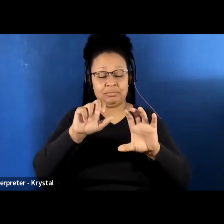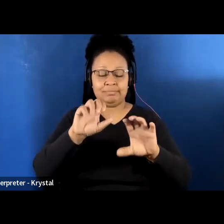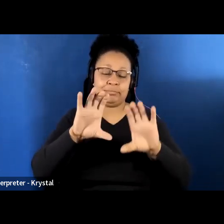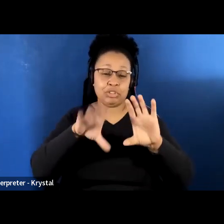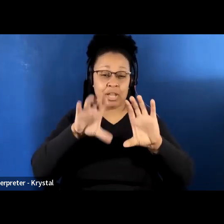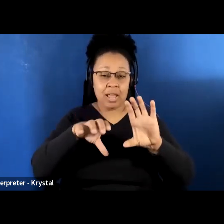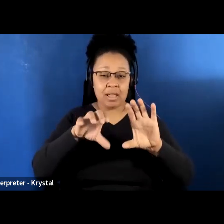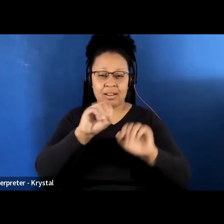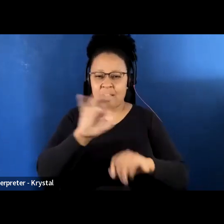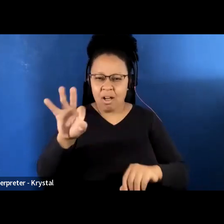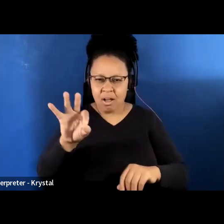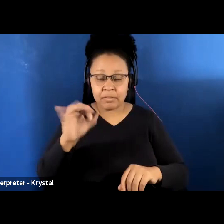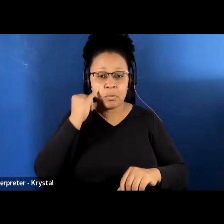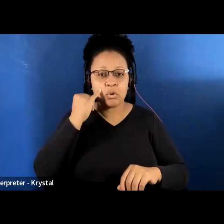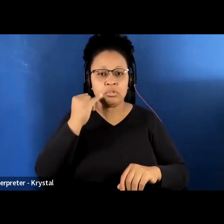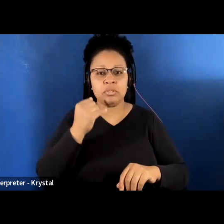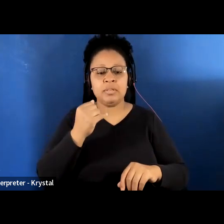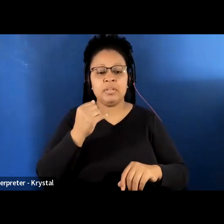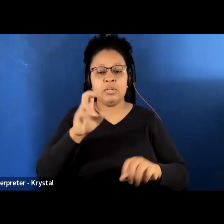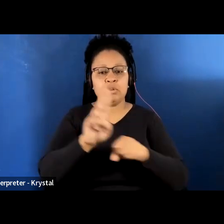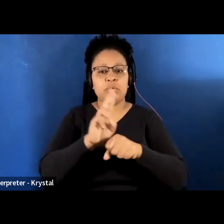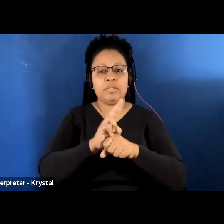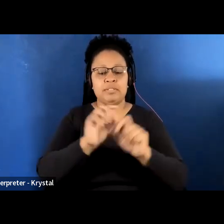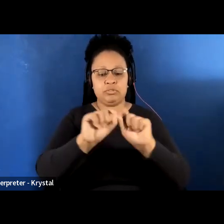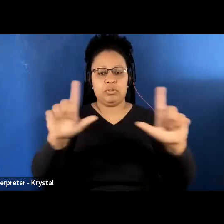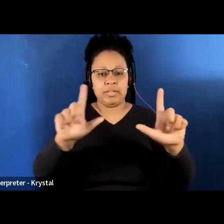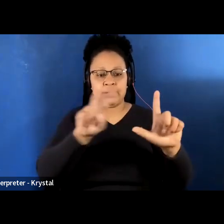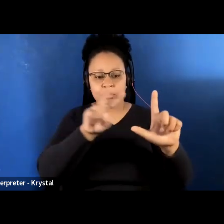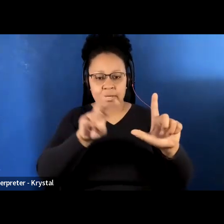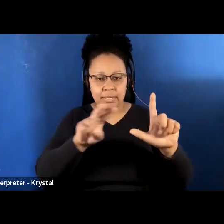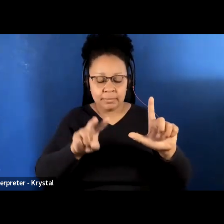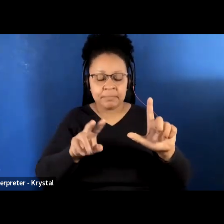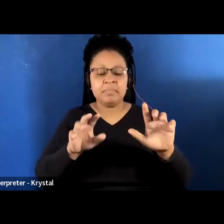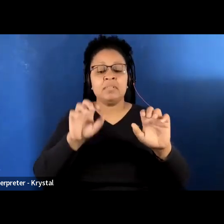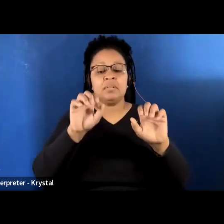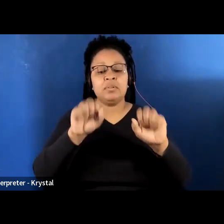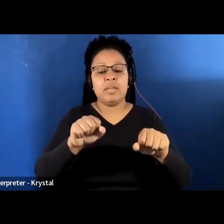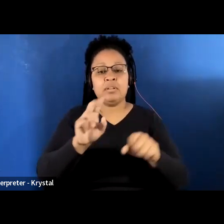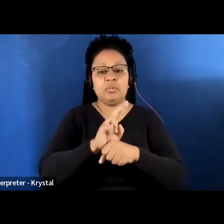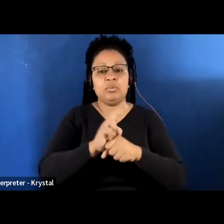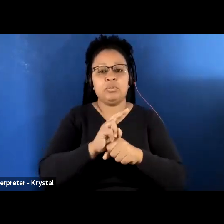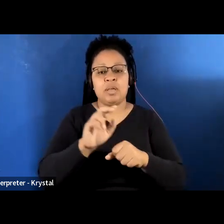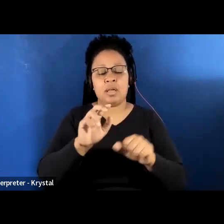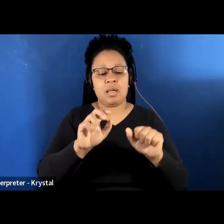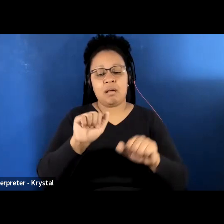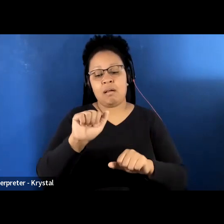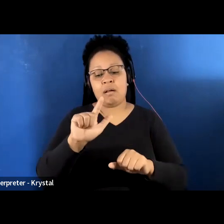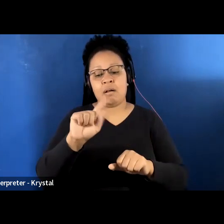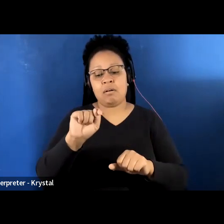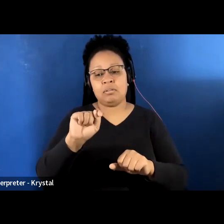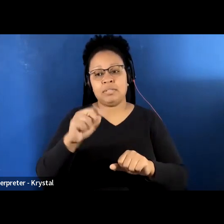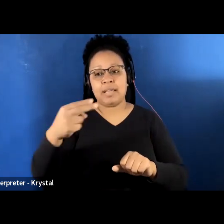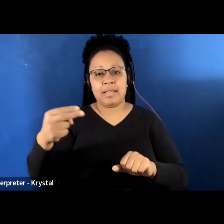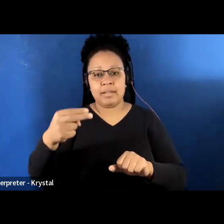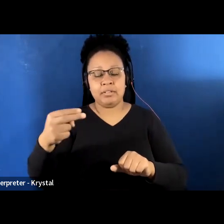by pressing Alt-H, or please use the info and help section on the conference website for more help. For